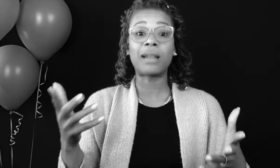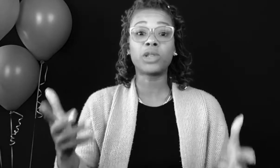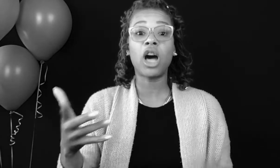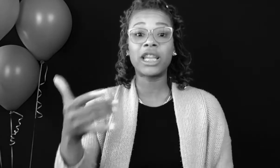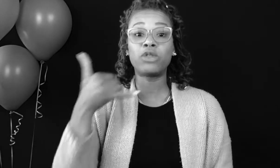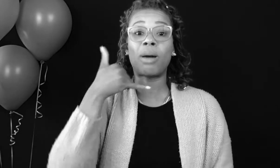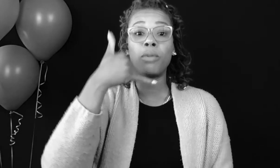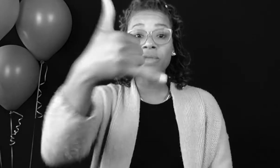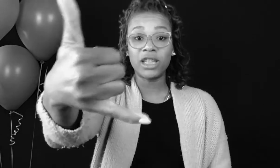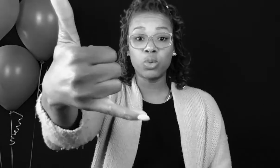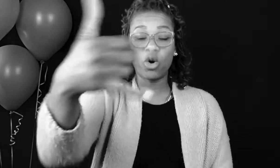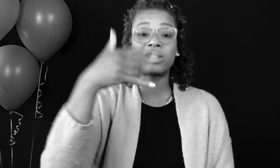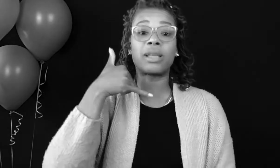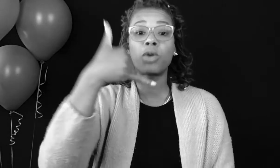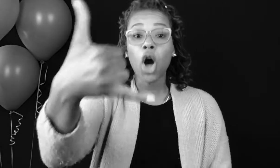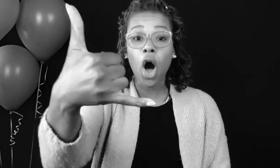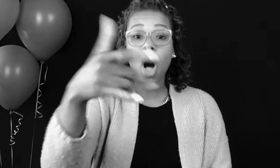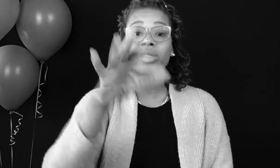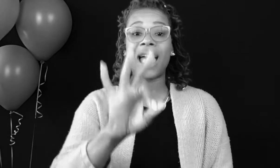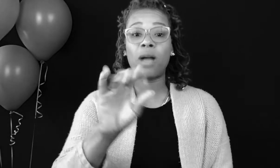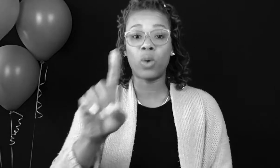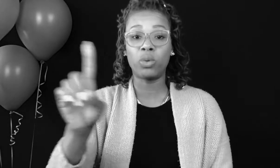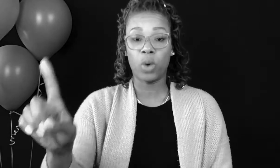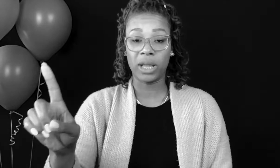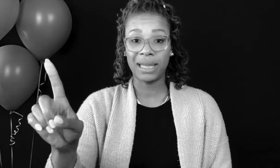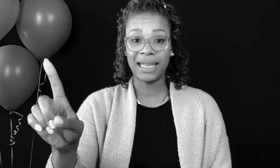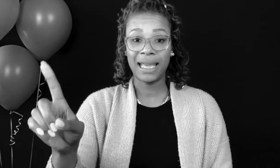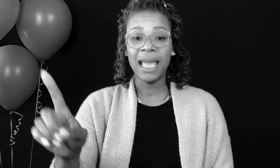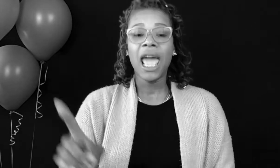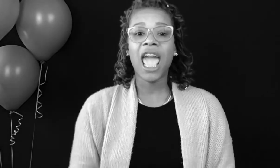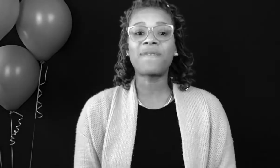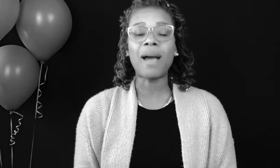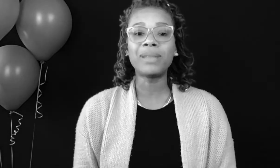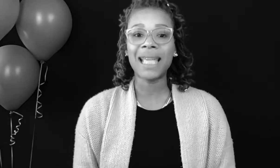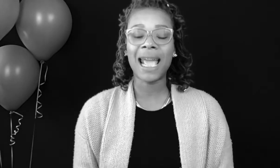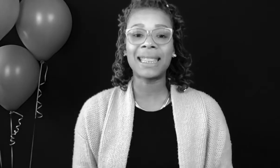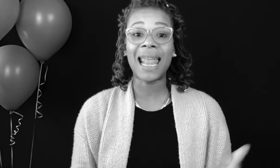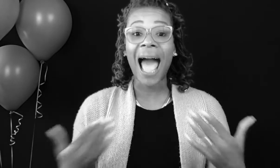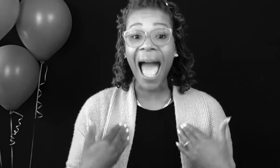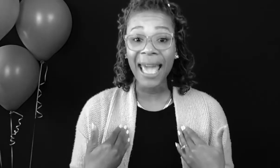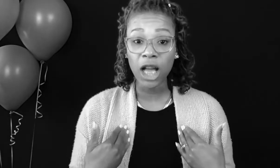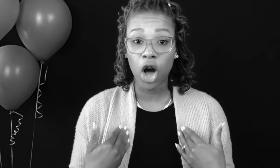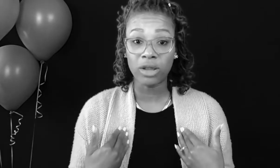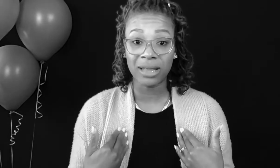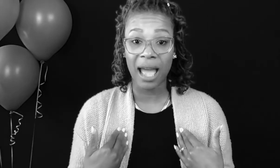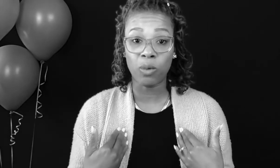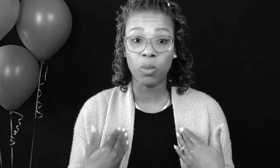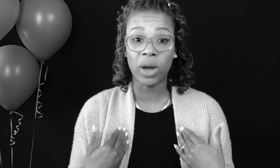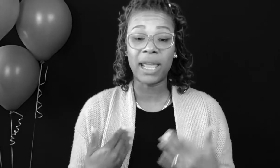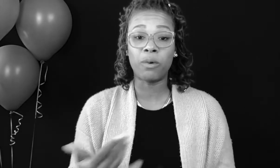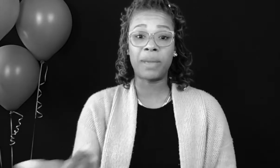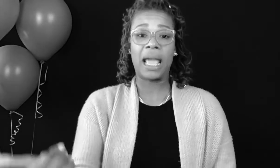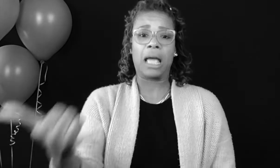talking to, I'm moving it towards them. Call 911. If I'm saying that I called 911, it would be,